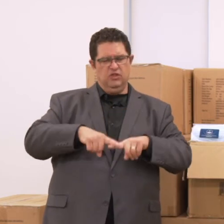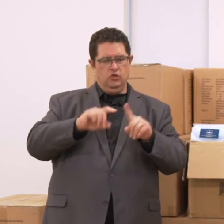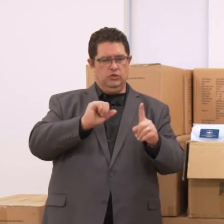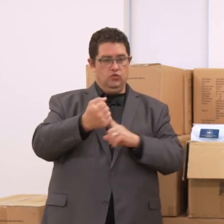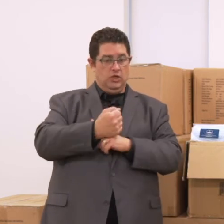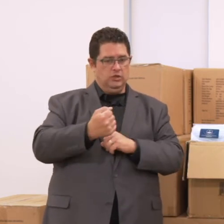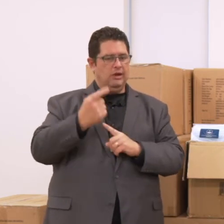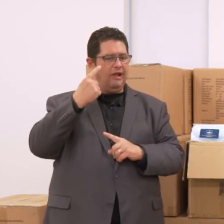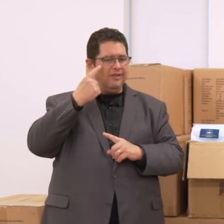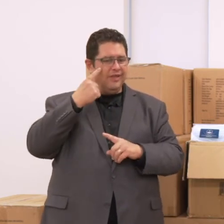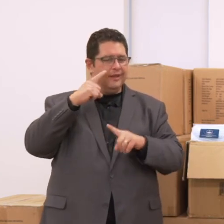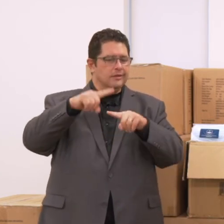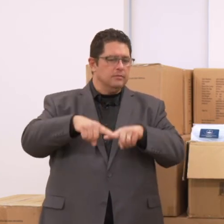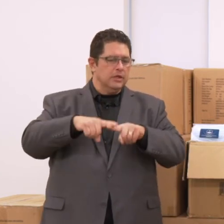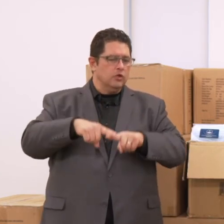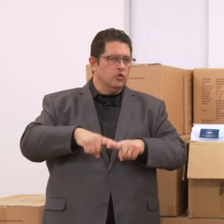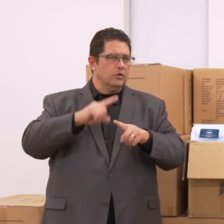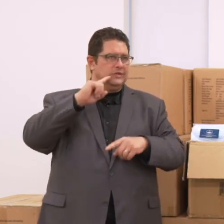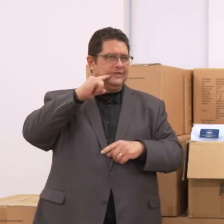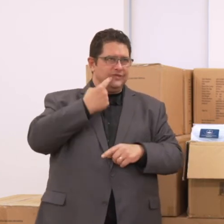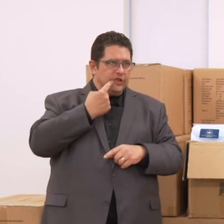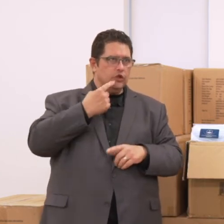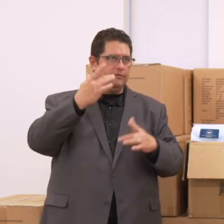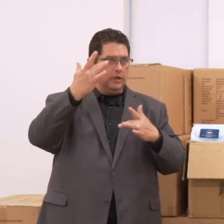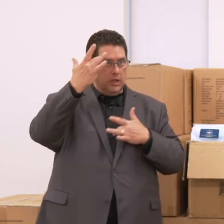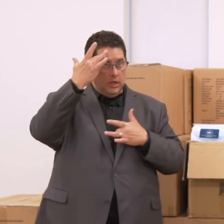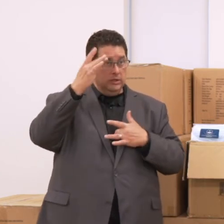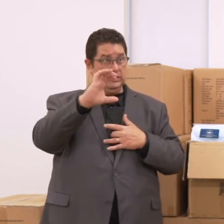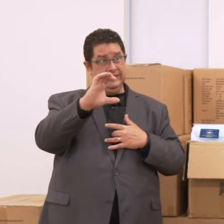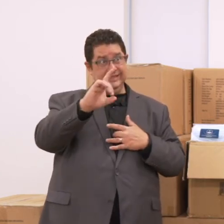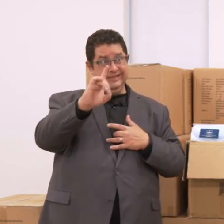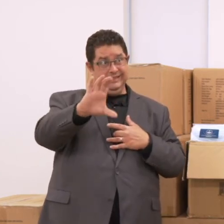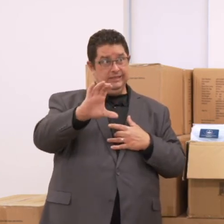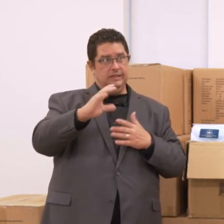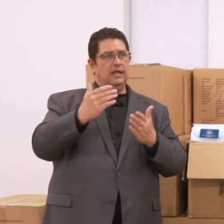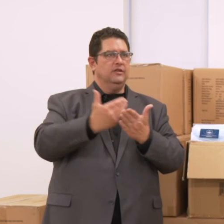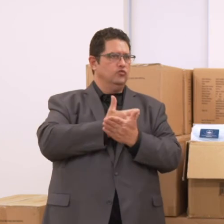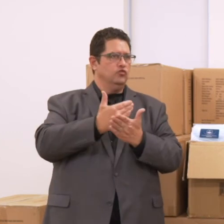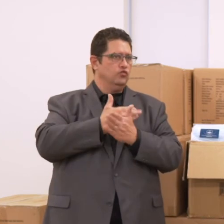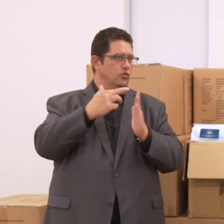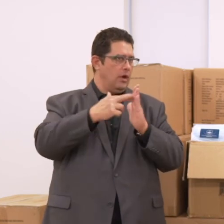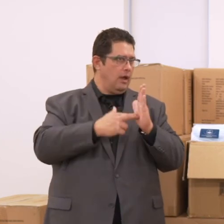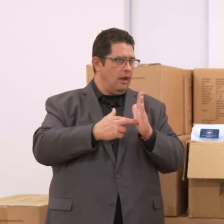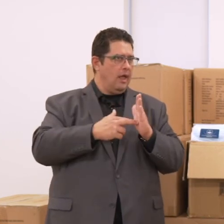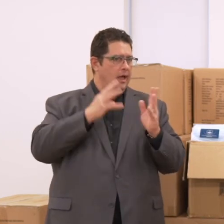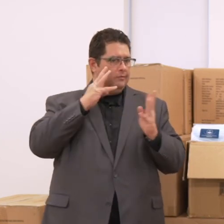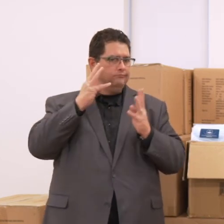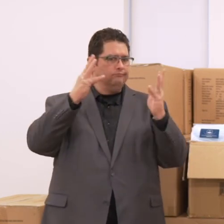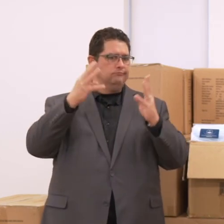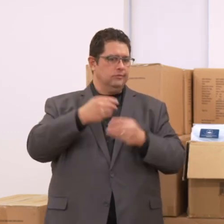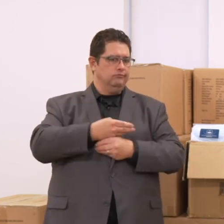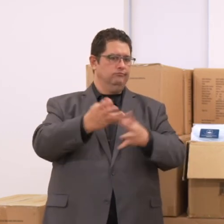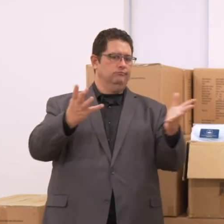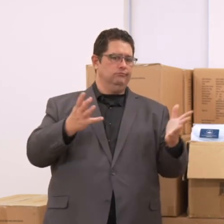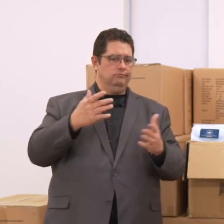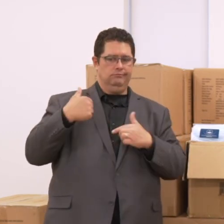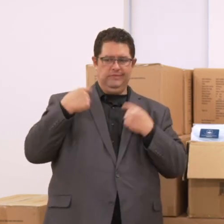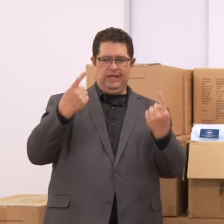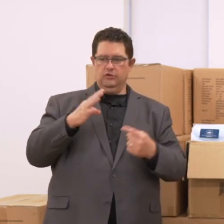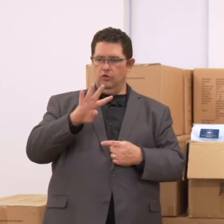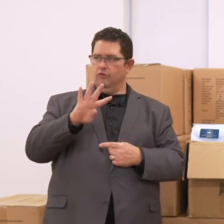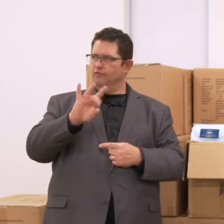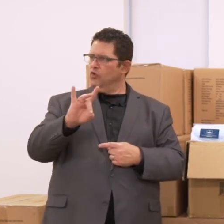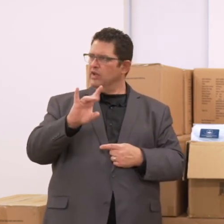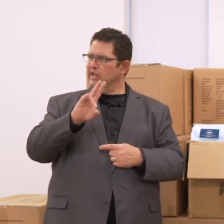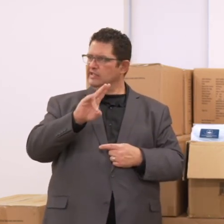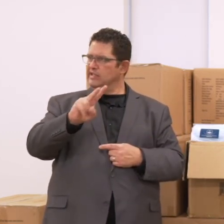to the severity of their illness. The CDC has issued some new guidelines in the past 48 or 72 hours. What are you going to do when